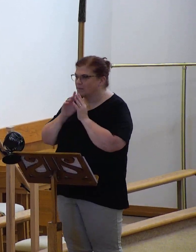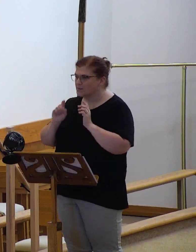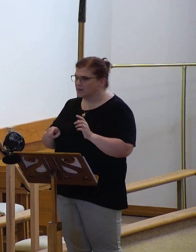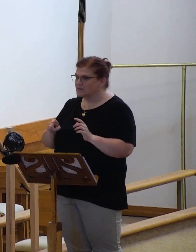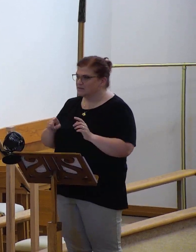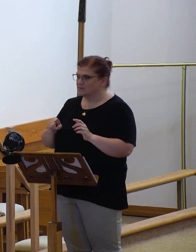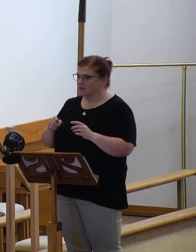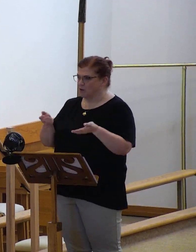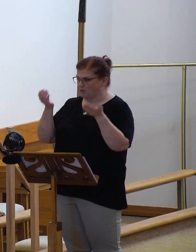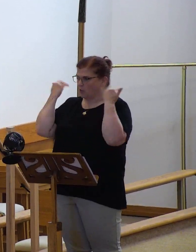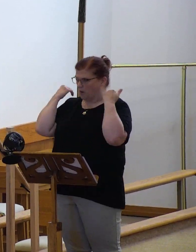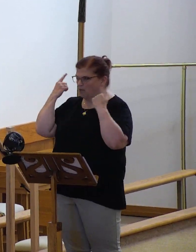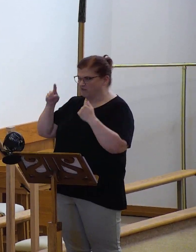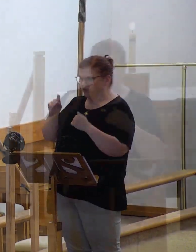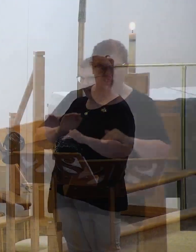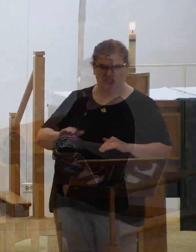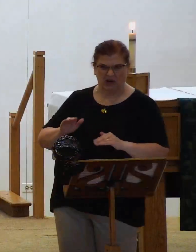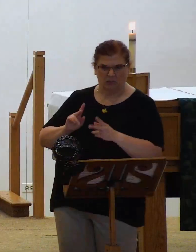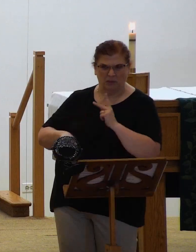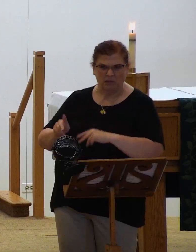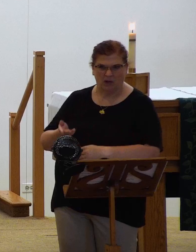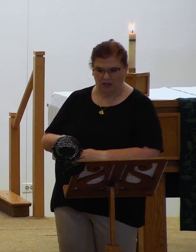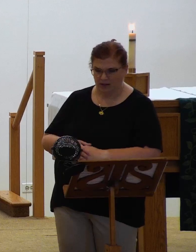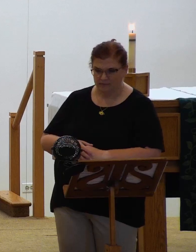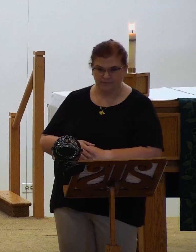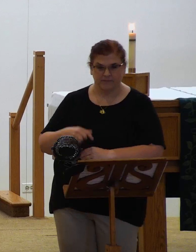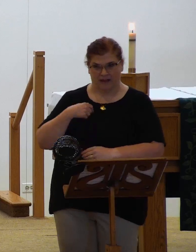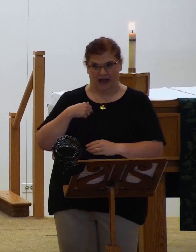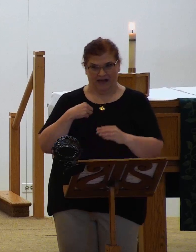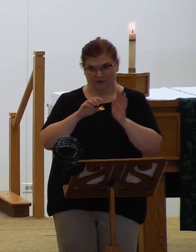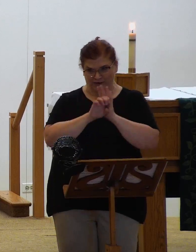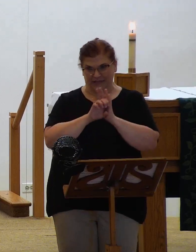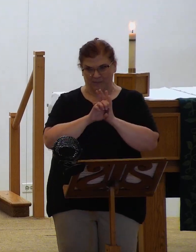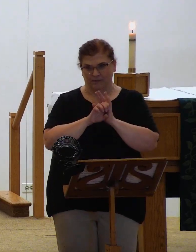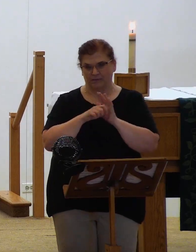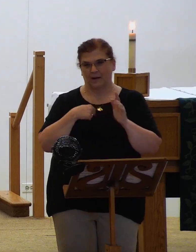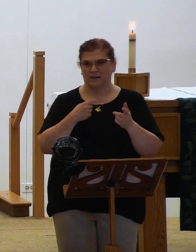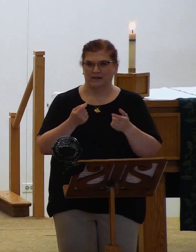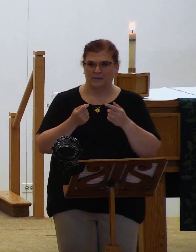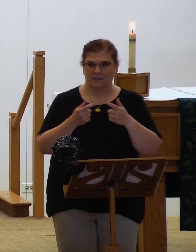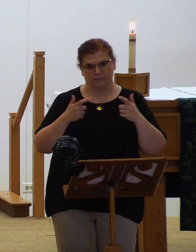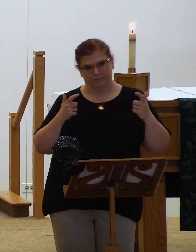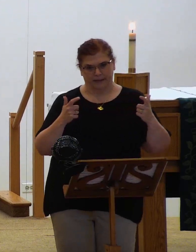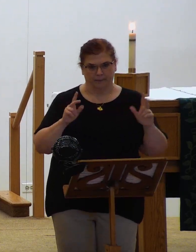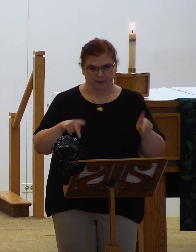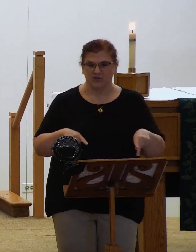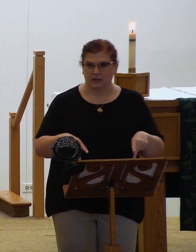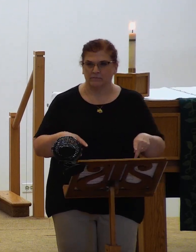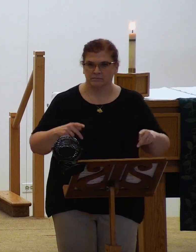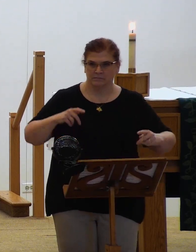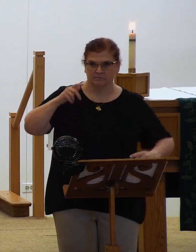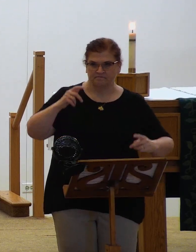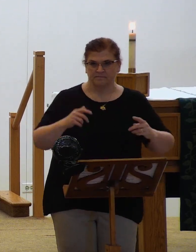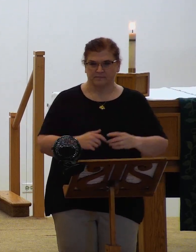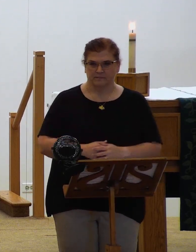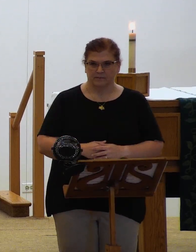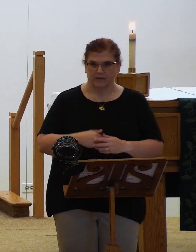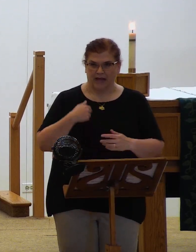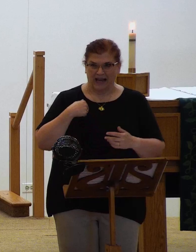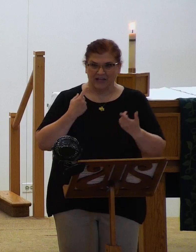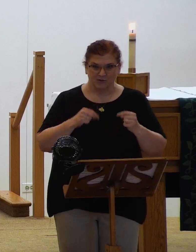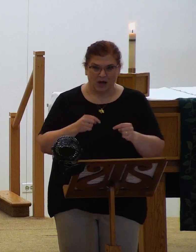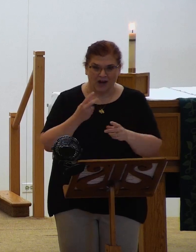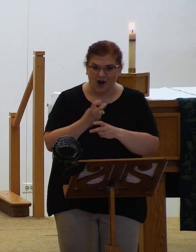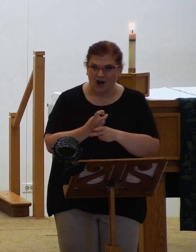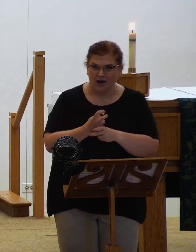rather overwhelming them. I, for example, I'm a little bit large, and I'm really conscious of the fact